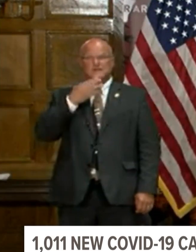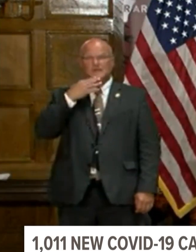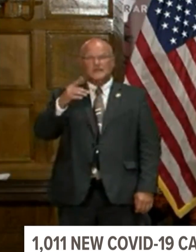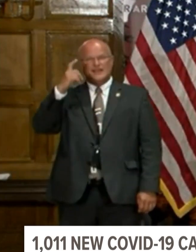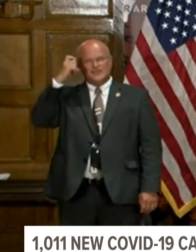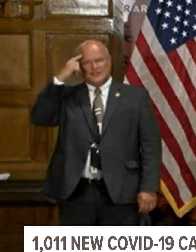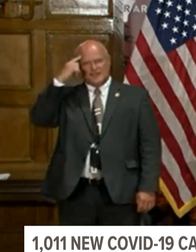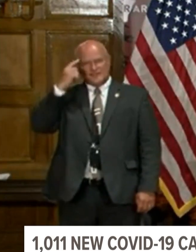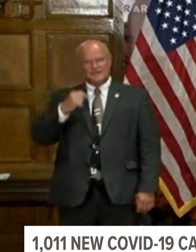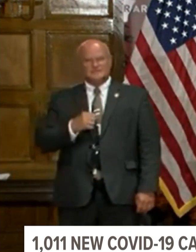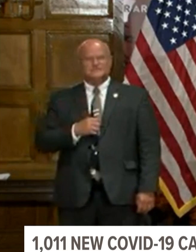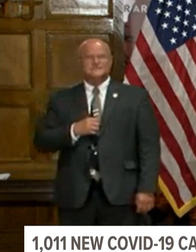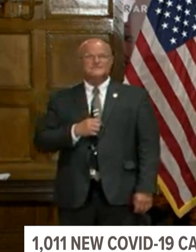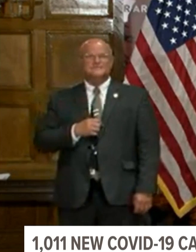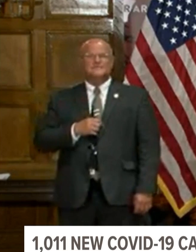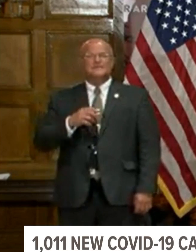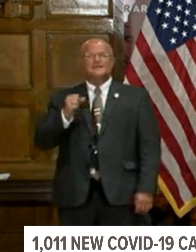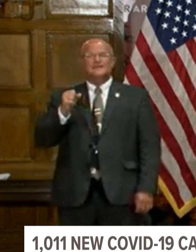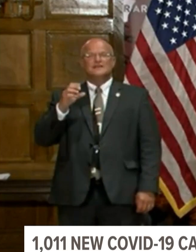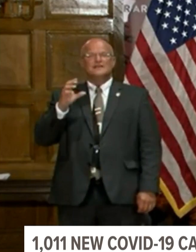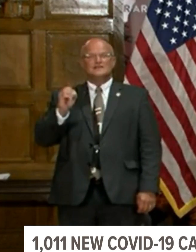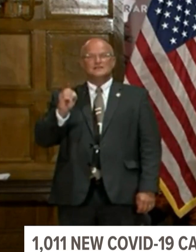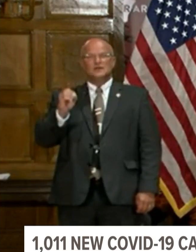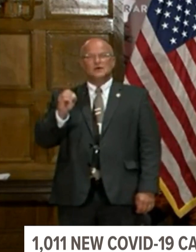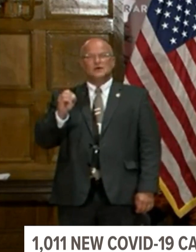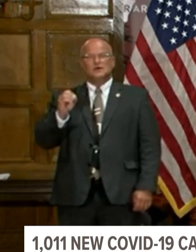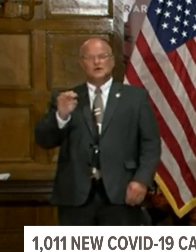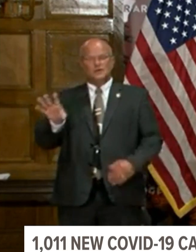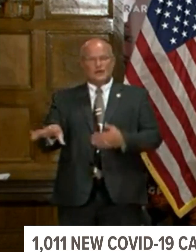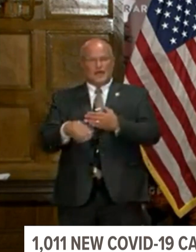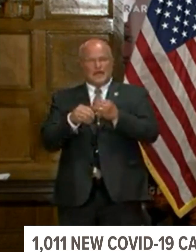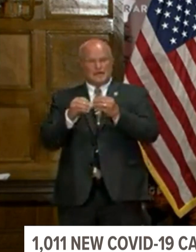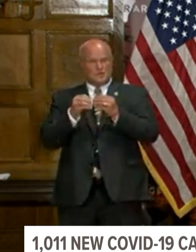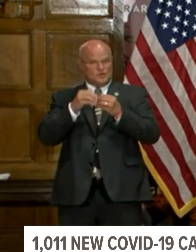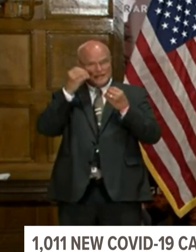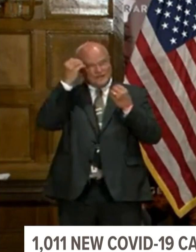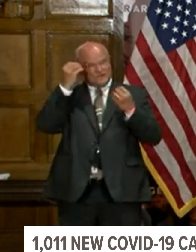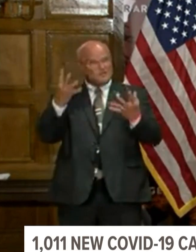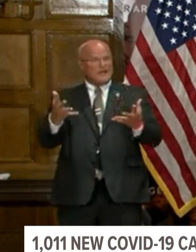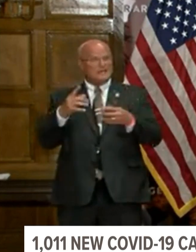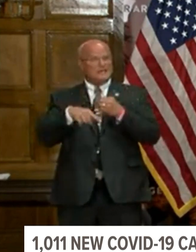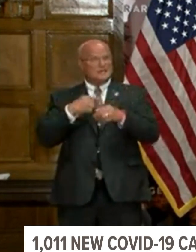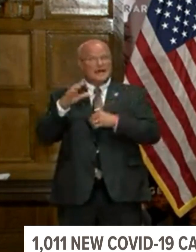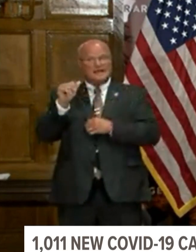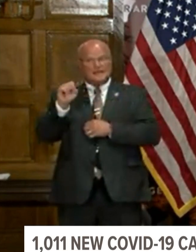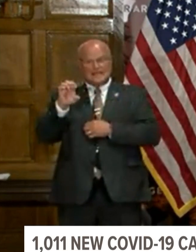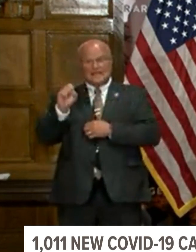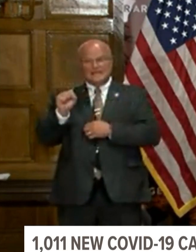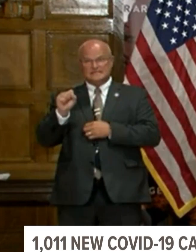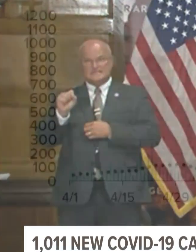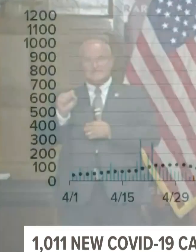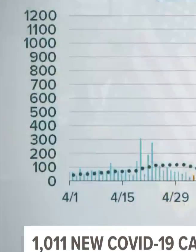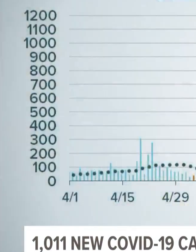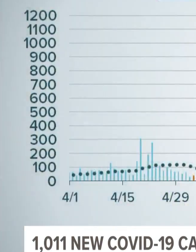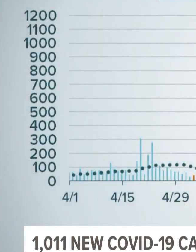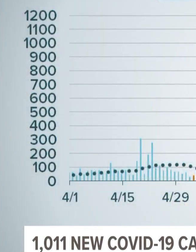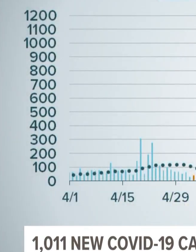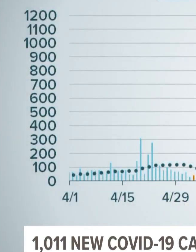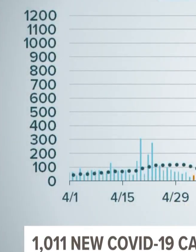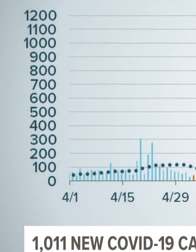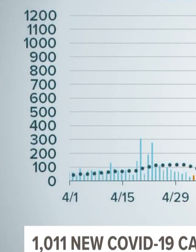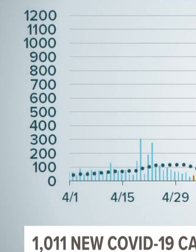Thank you, Governor. So adding more to the information about our cases in the state.